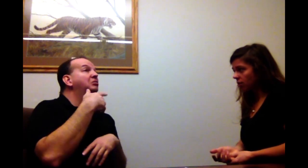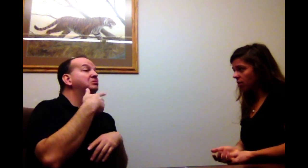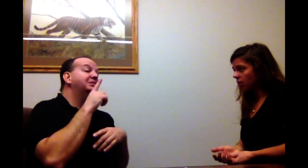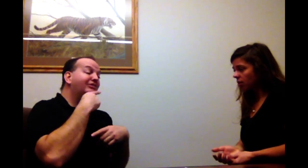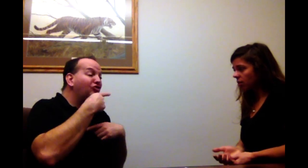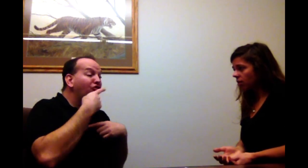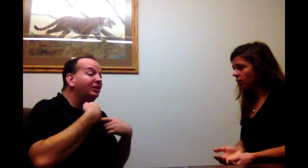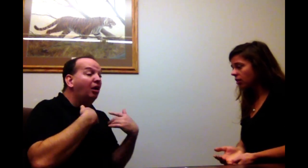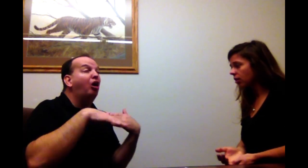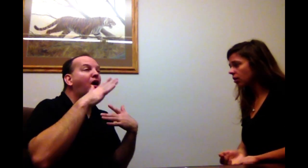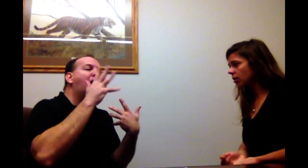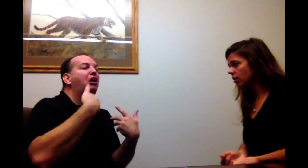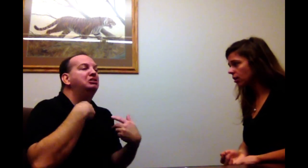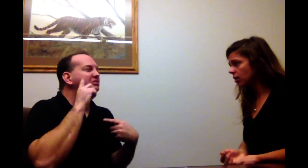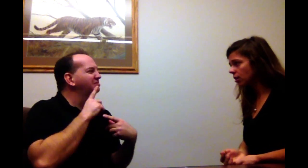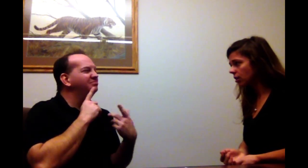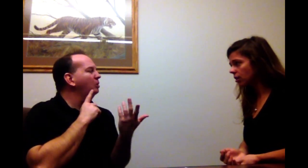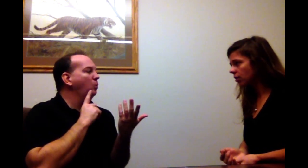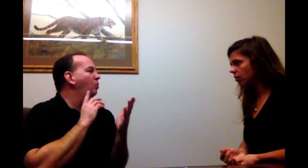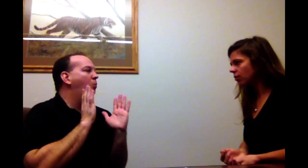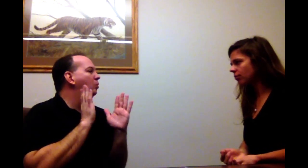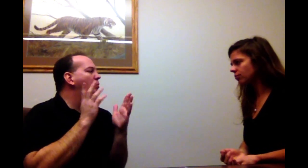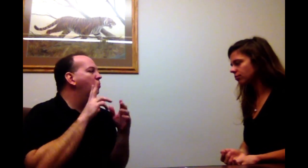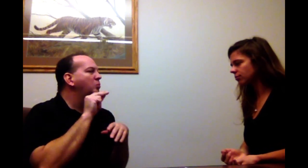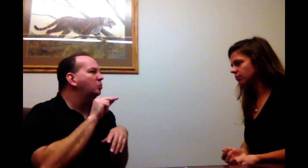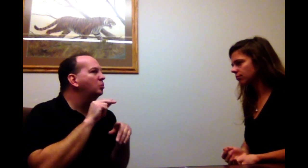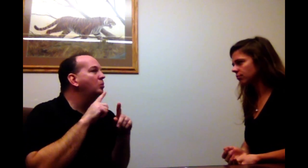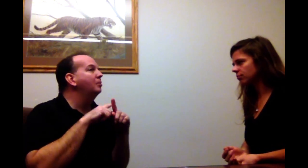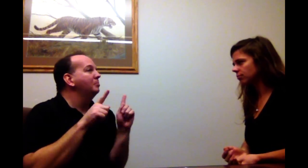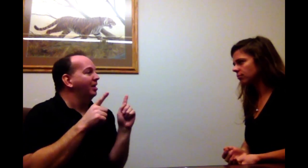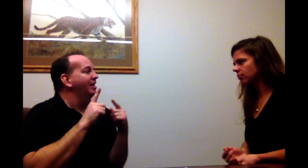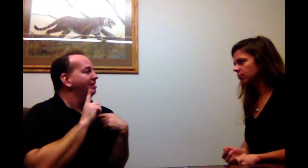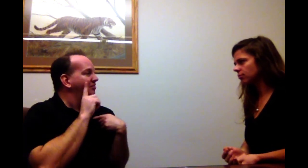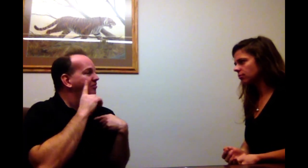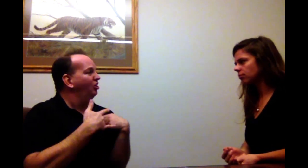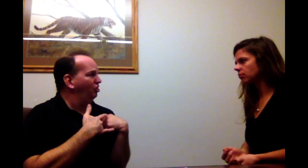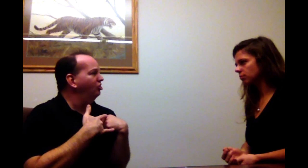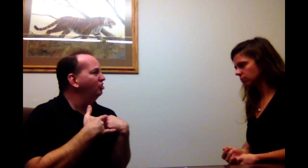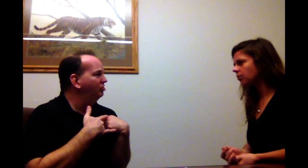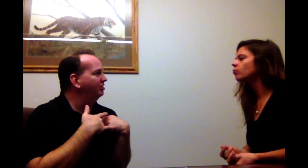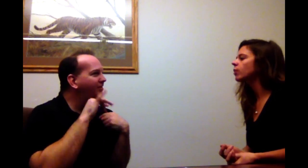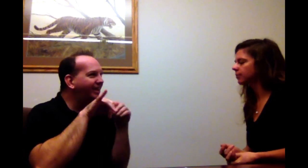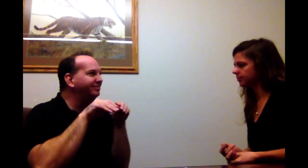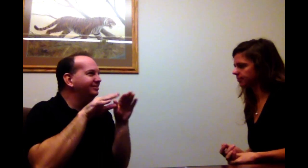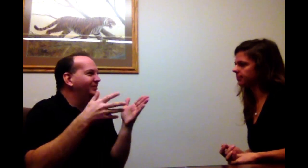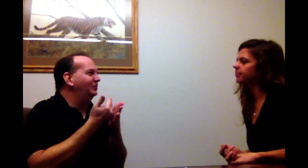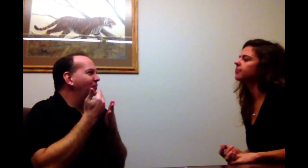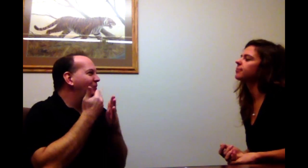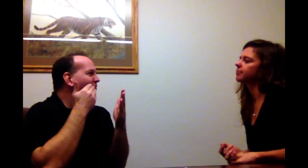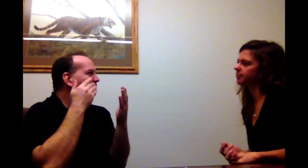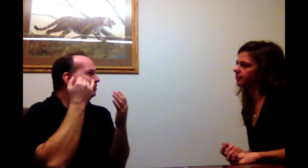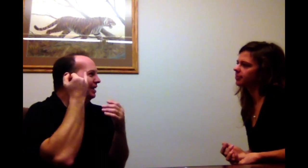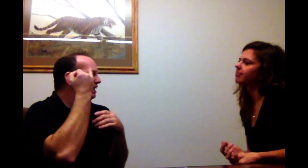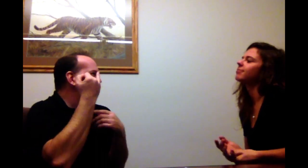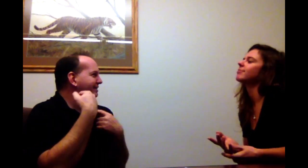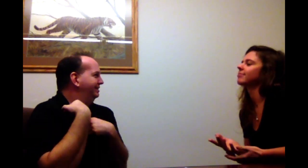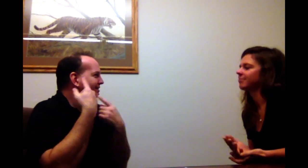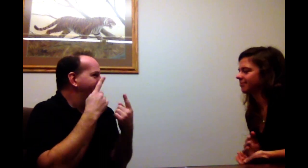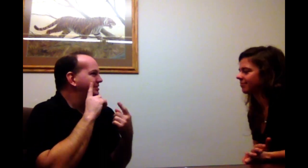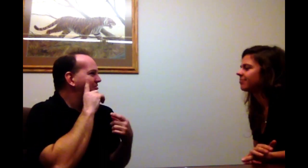So if a hearing person's like, oh yeah, I relate to deaf, no, they can't, but they can have a deaf heart. It's a new thing, a new idea that's